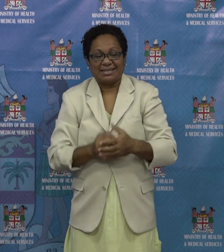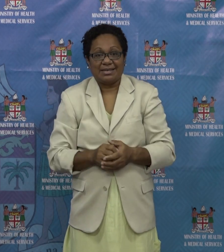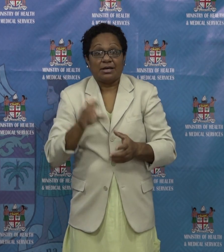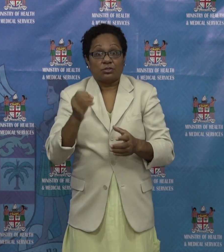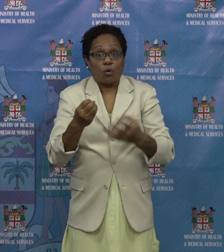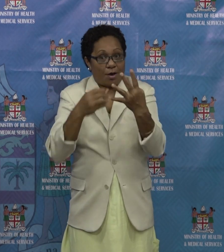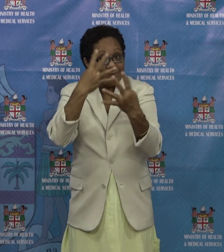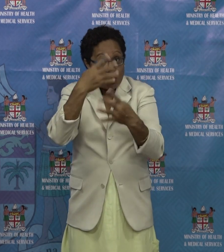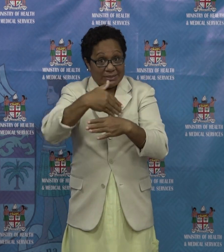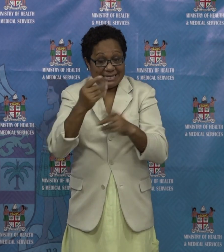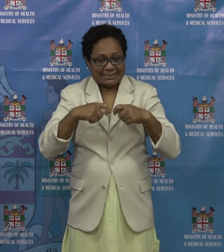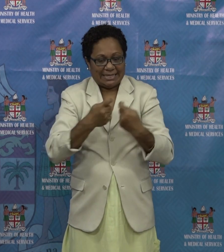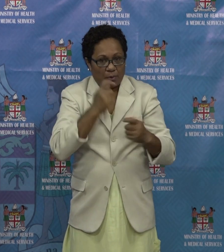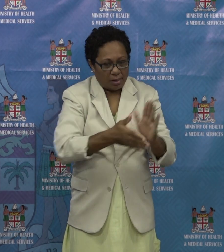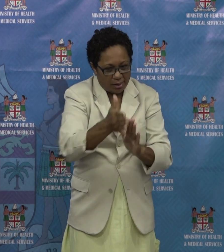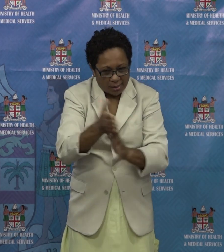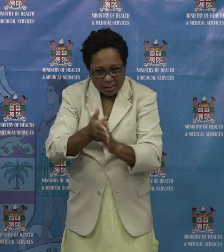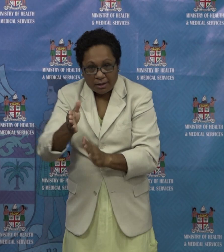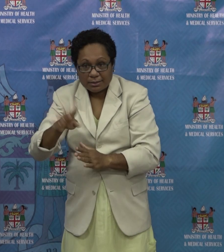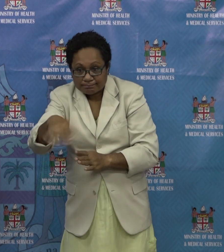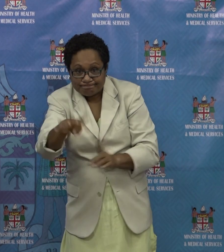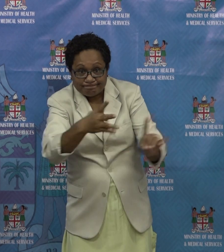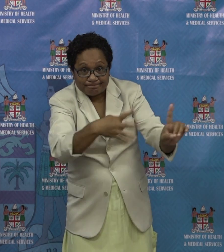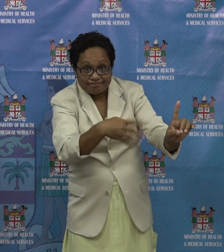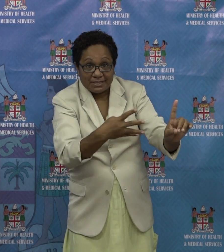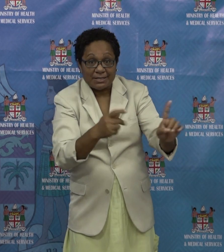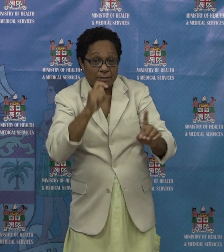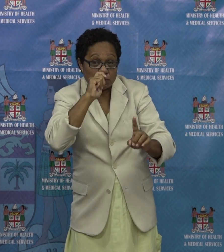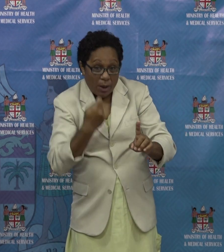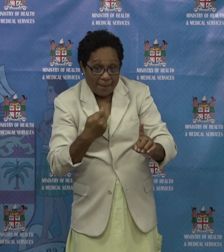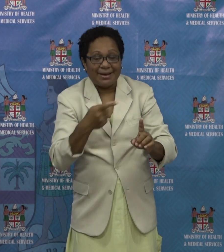days to identify any new cases, swab, and isolate.